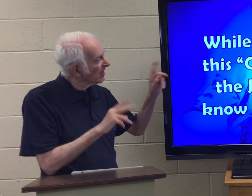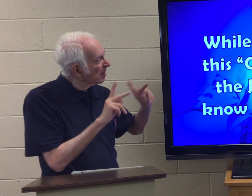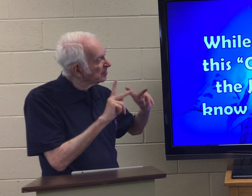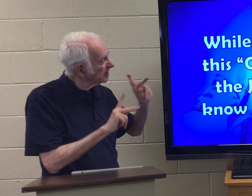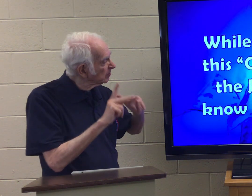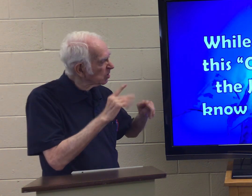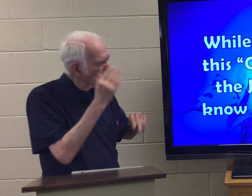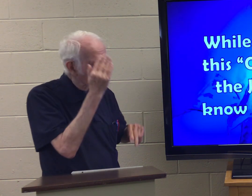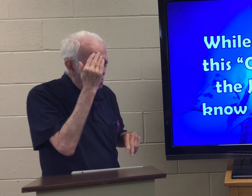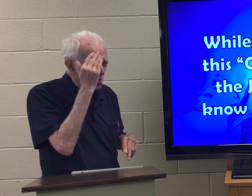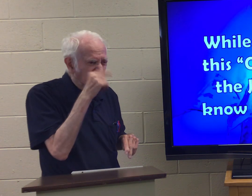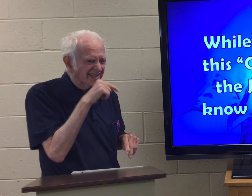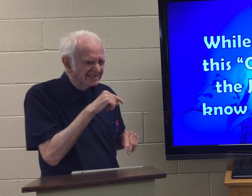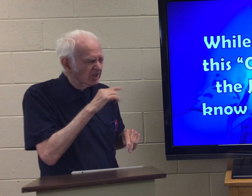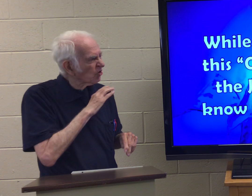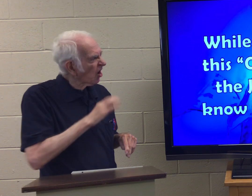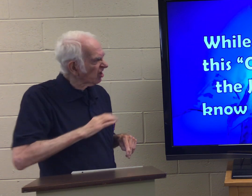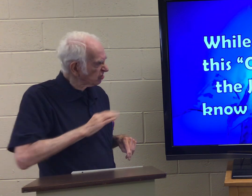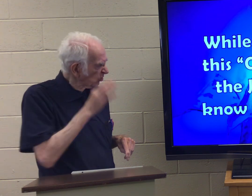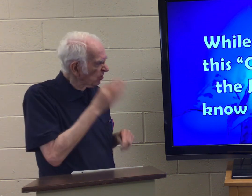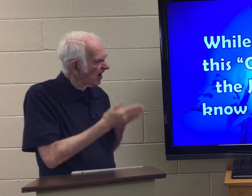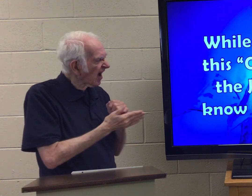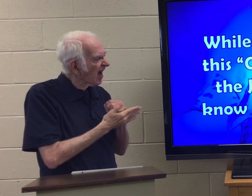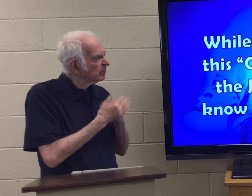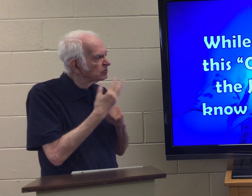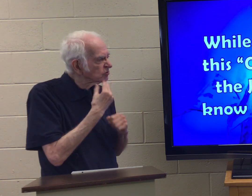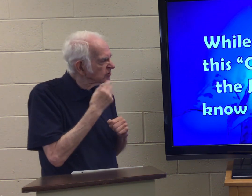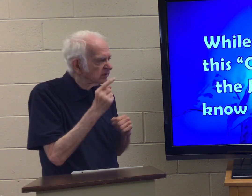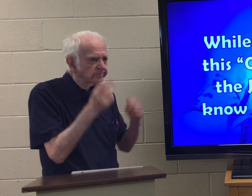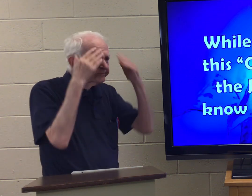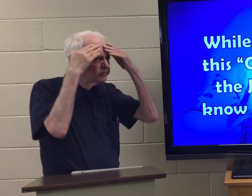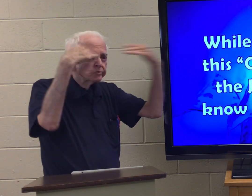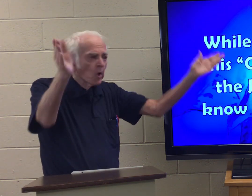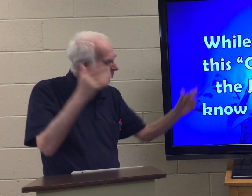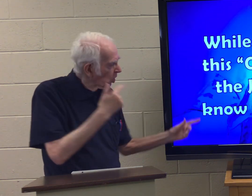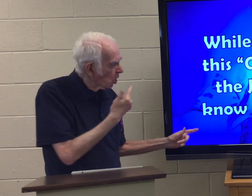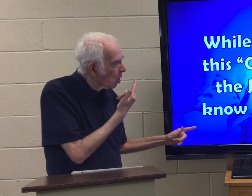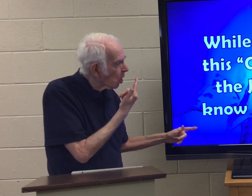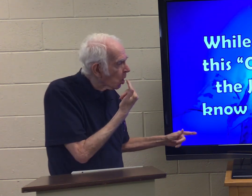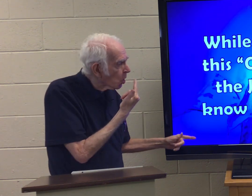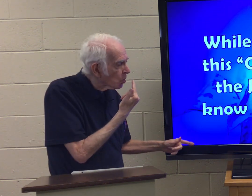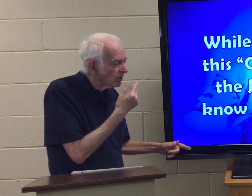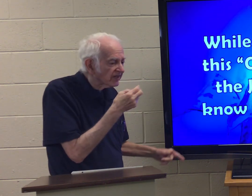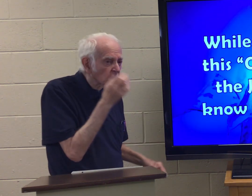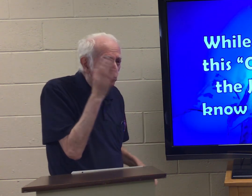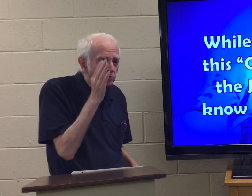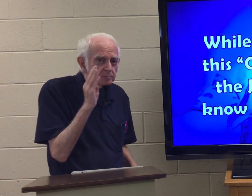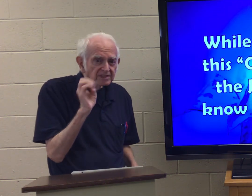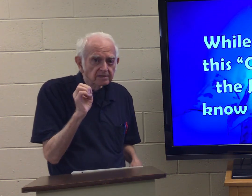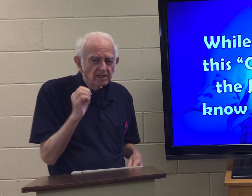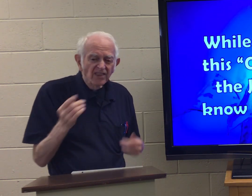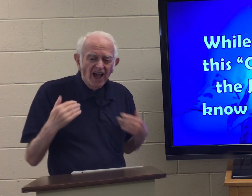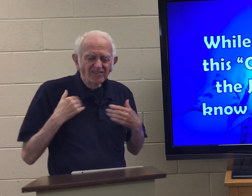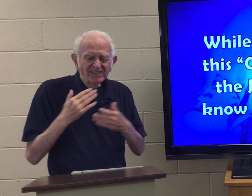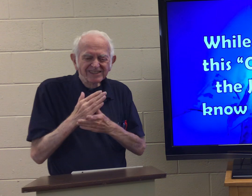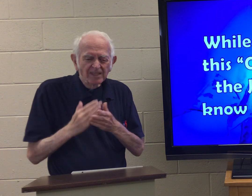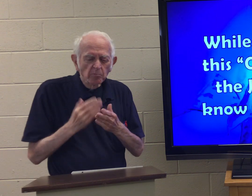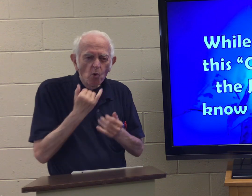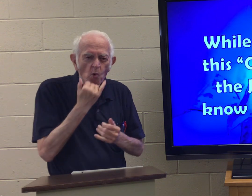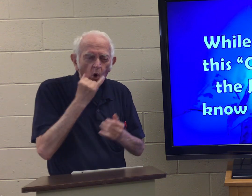While the people knew this, Christ would help the Jews, they didn't know who he would be.